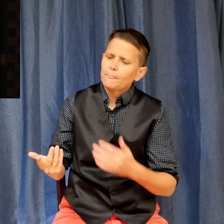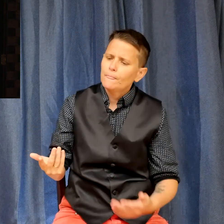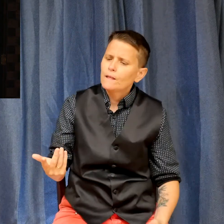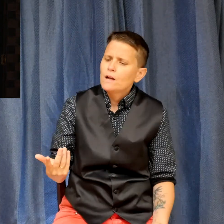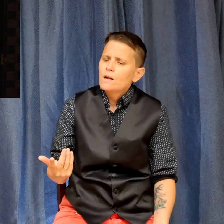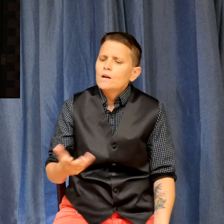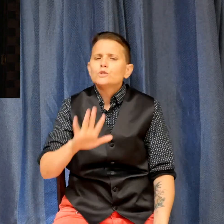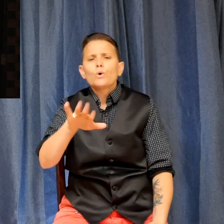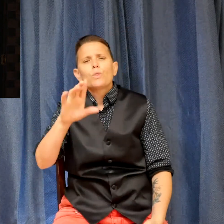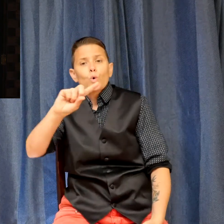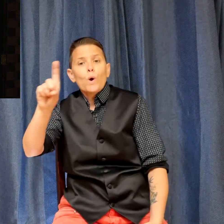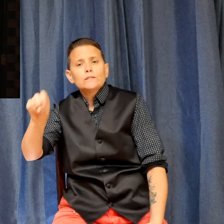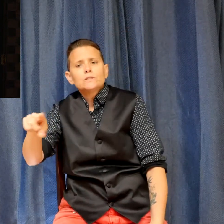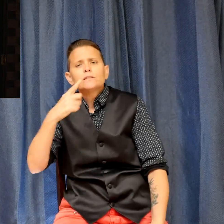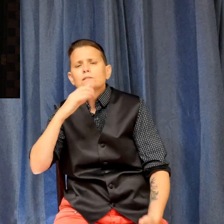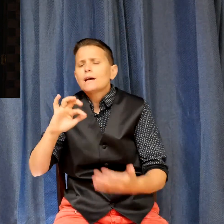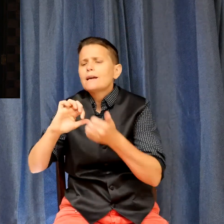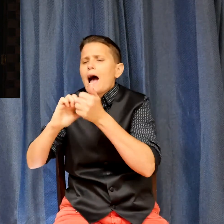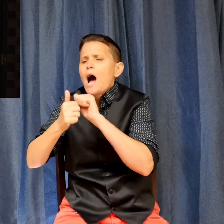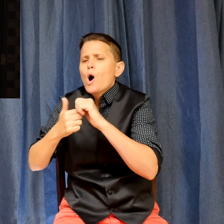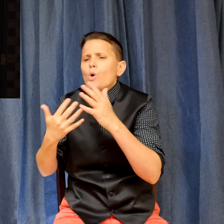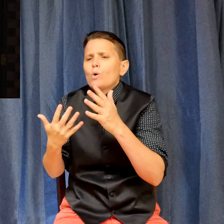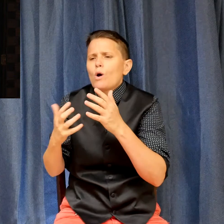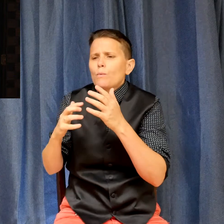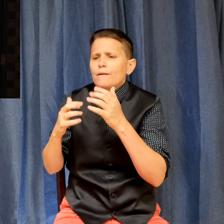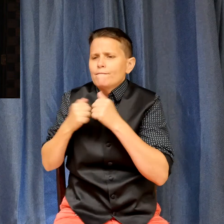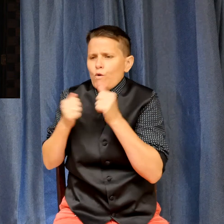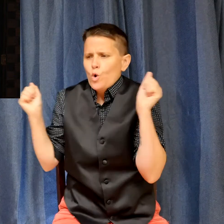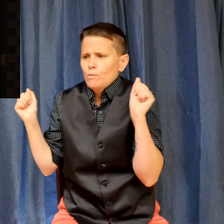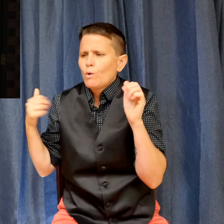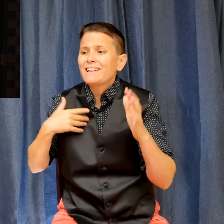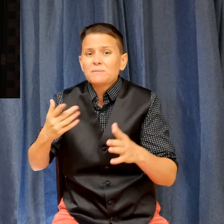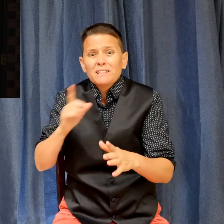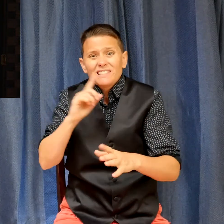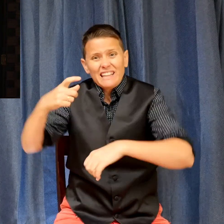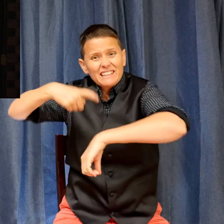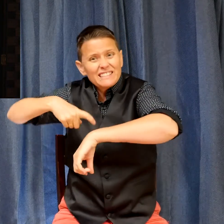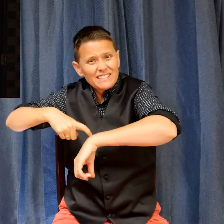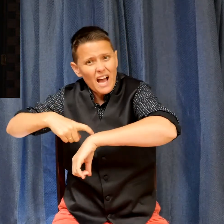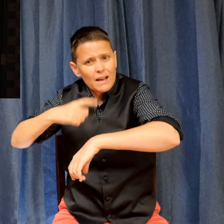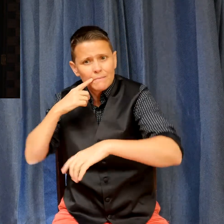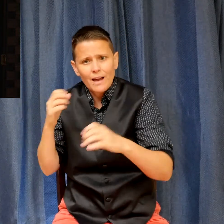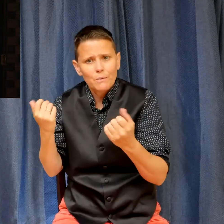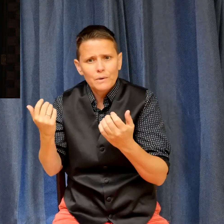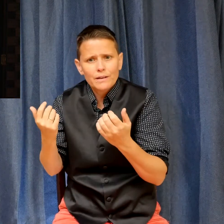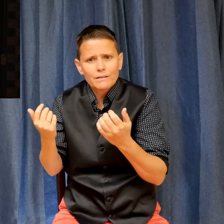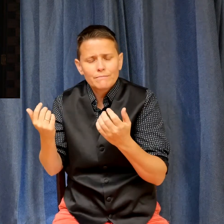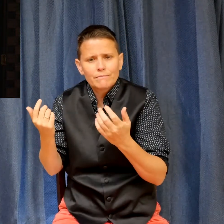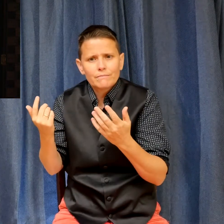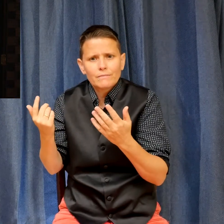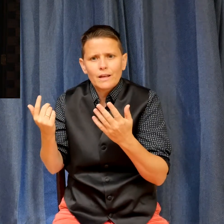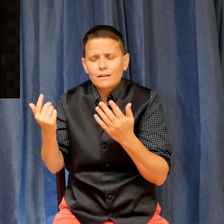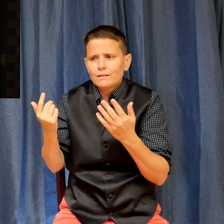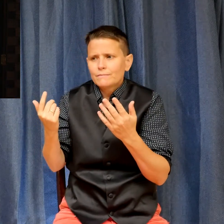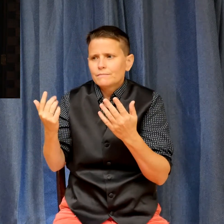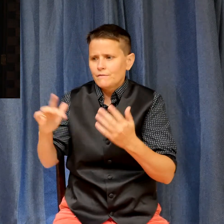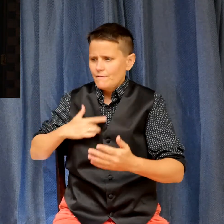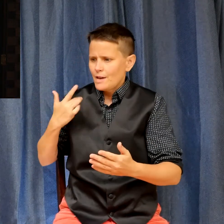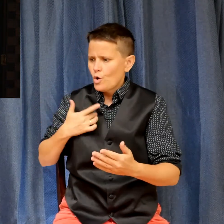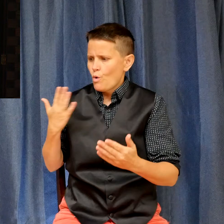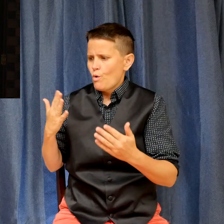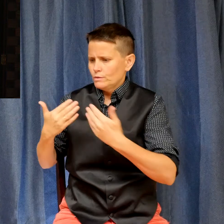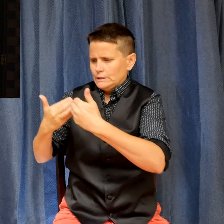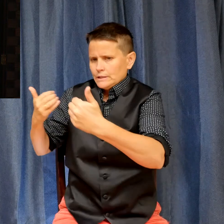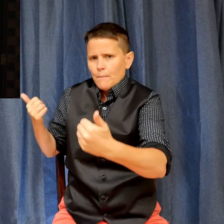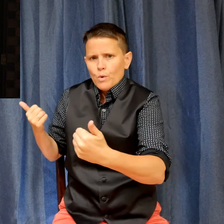there is, my prayer now is for everyone to open their hearts to